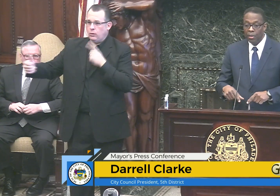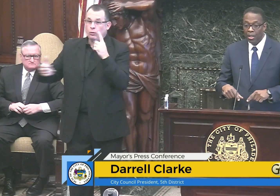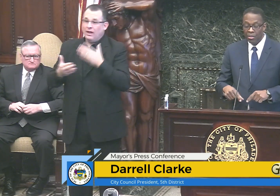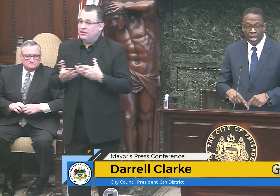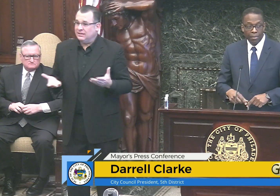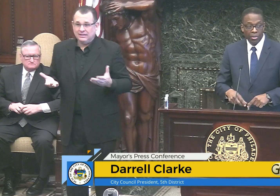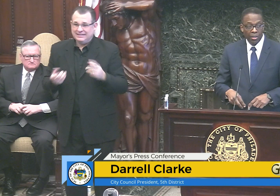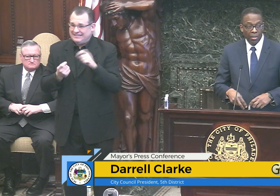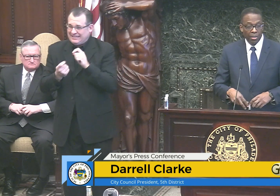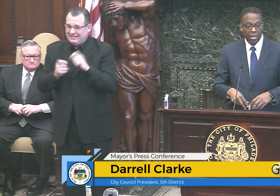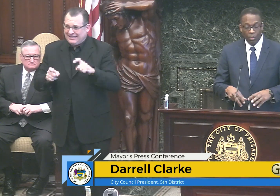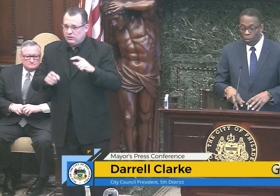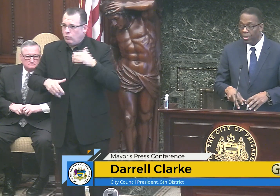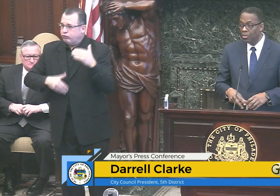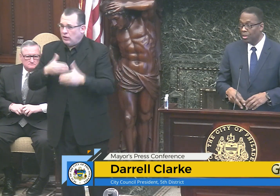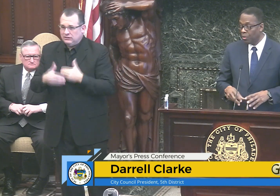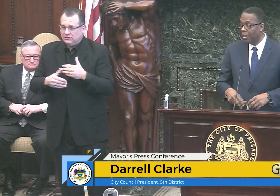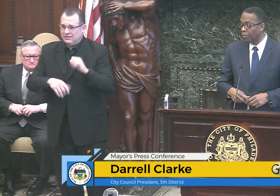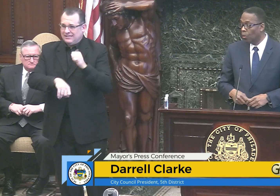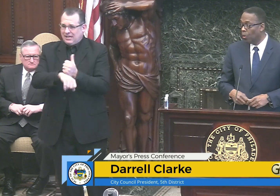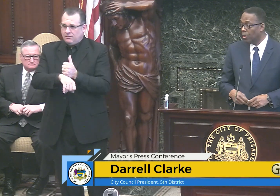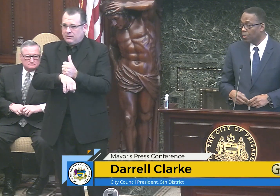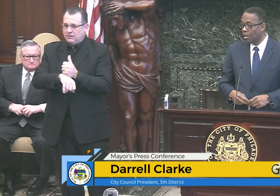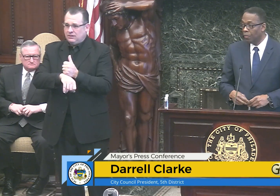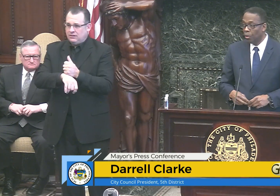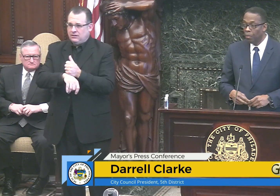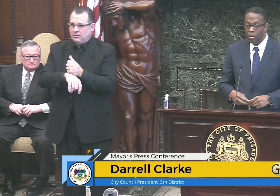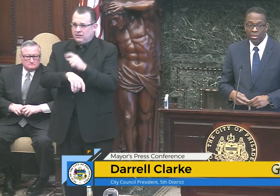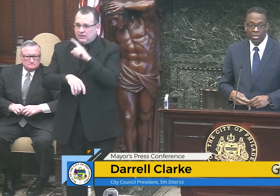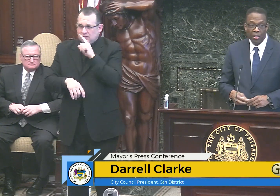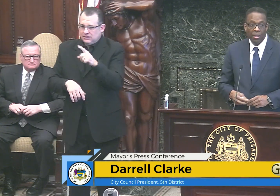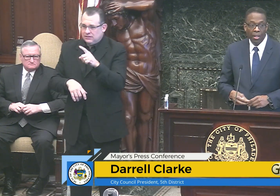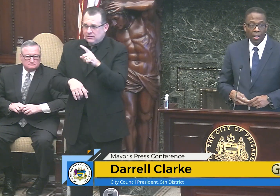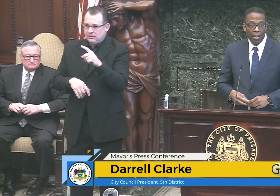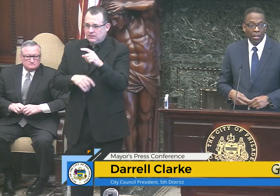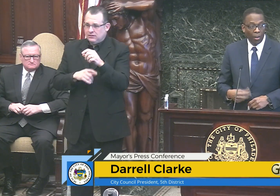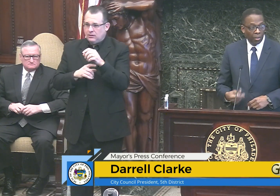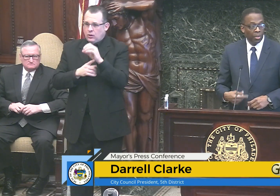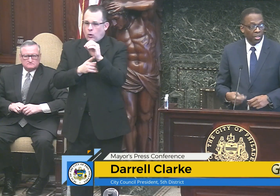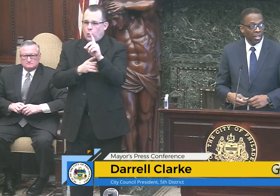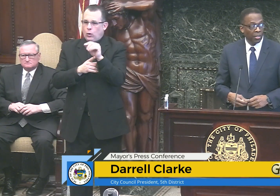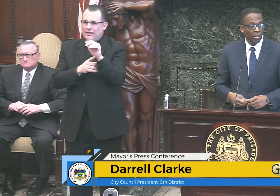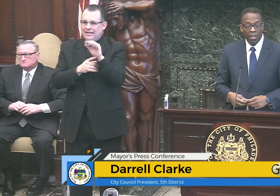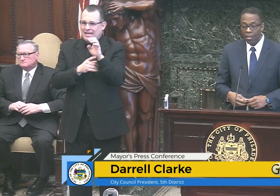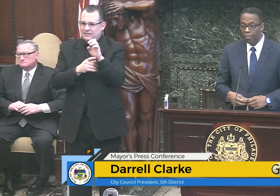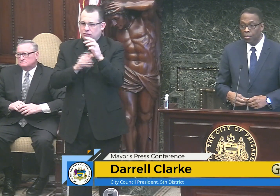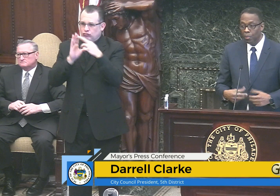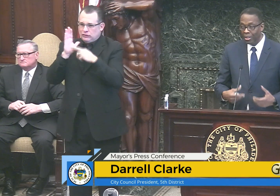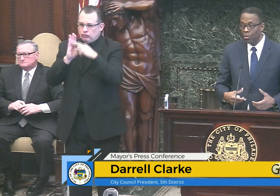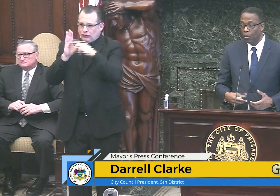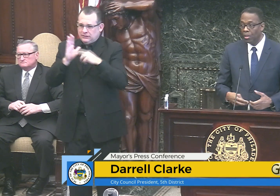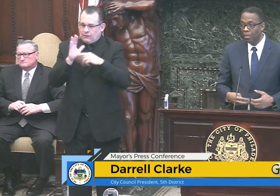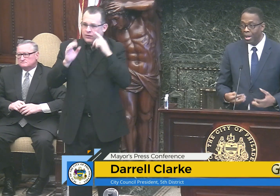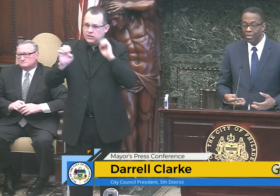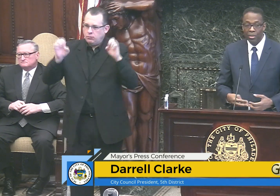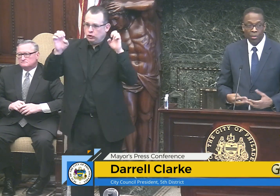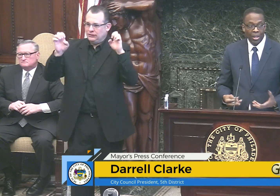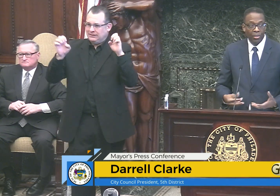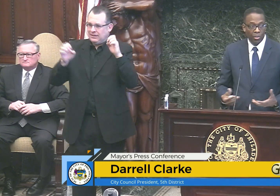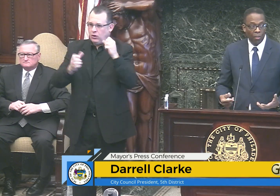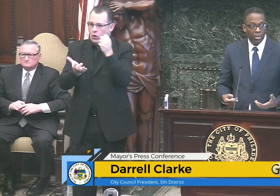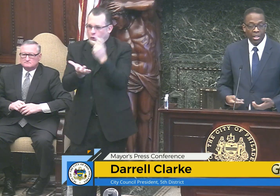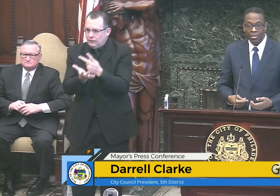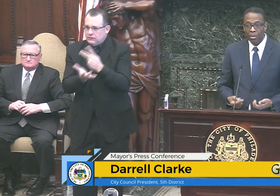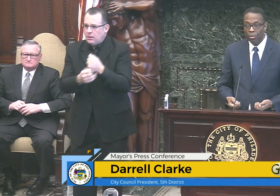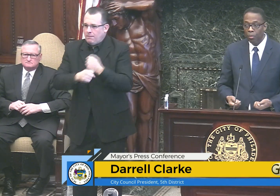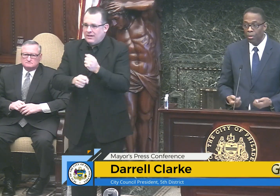of establishing. There is an ordinance, a transfer ordinance for emergency authorization to make sure that the managing